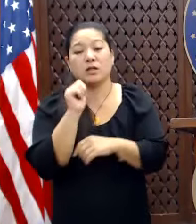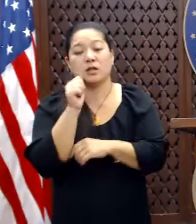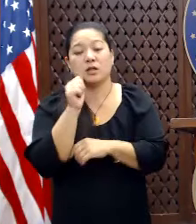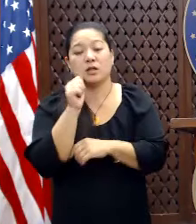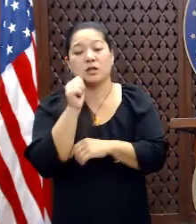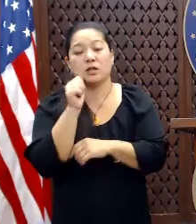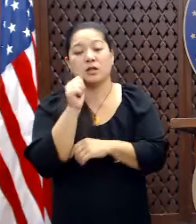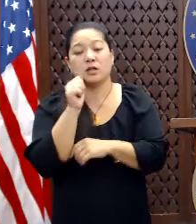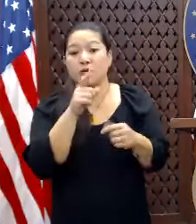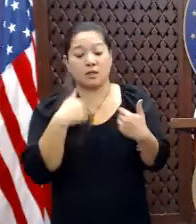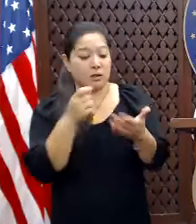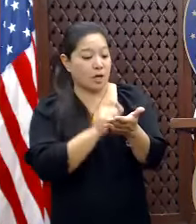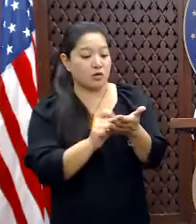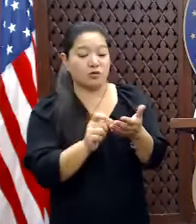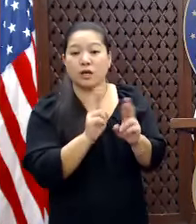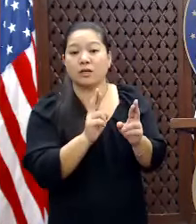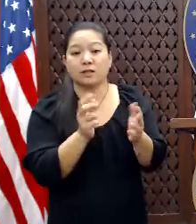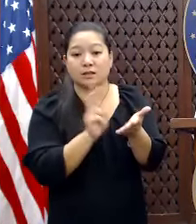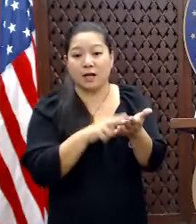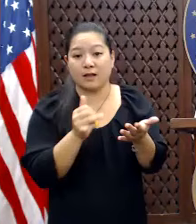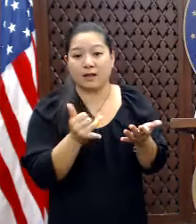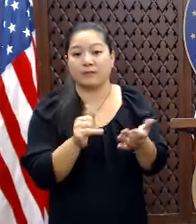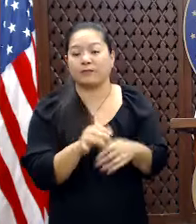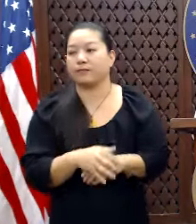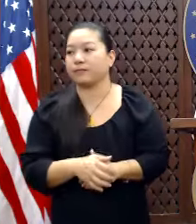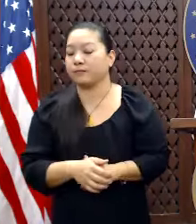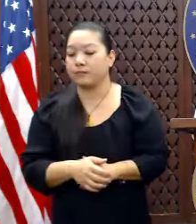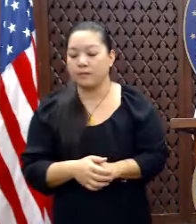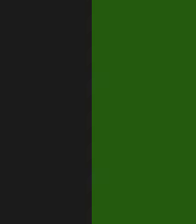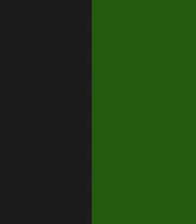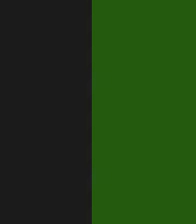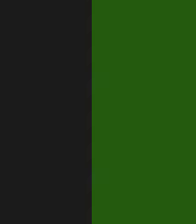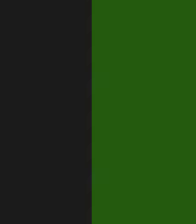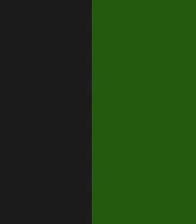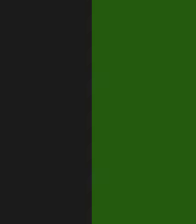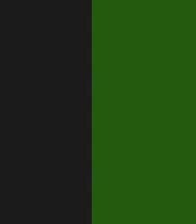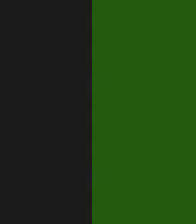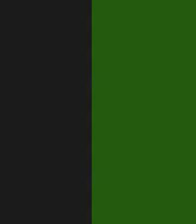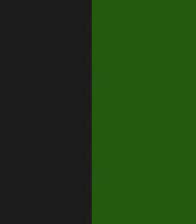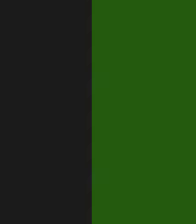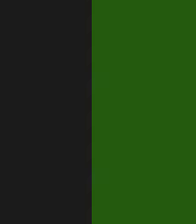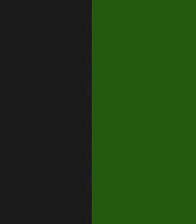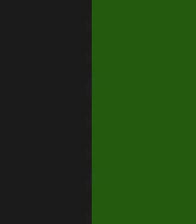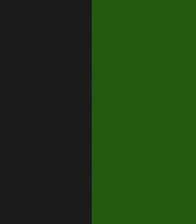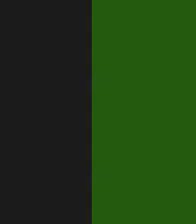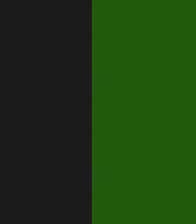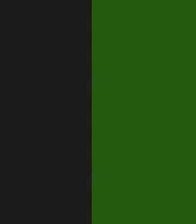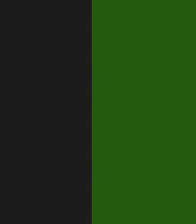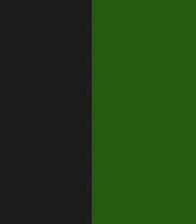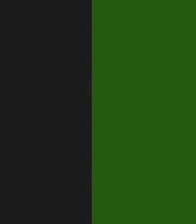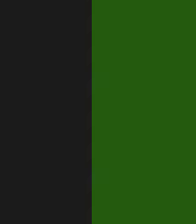sign it. And your next question, Jasmine. Yes, going back to rent, there's now like a